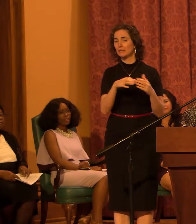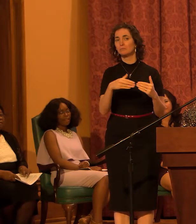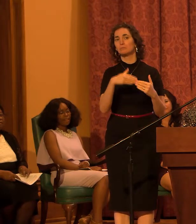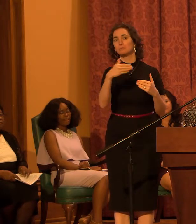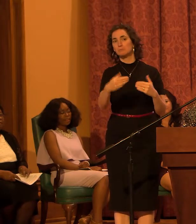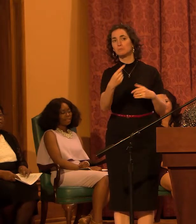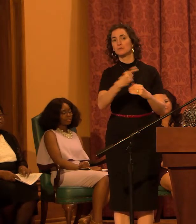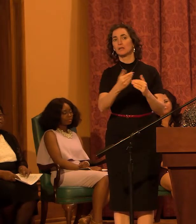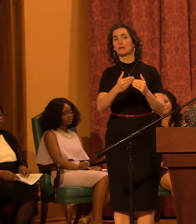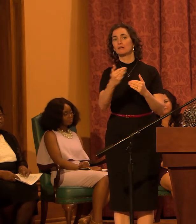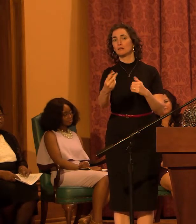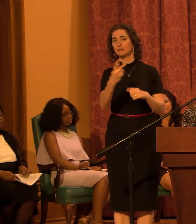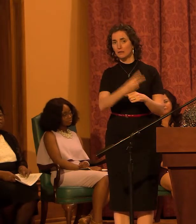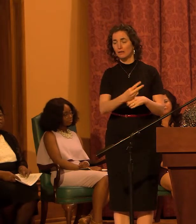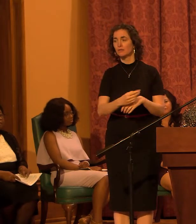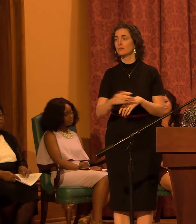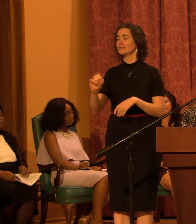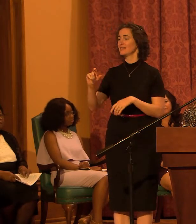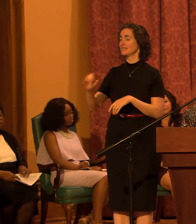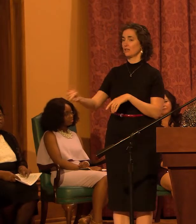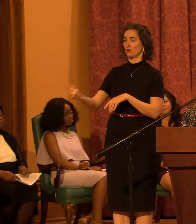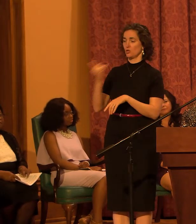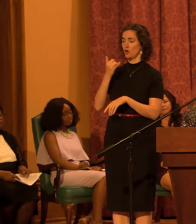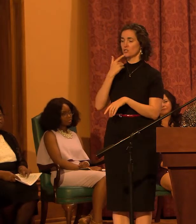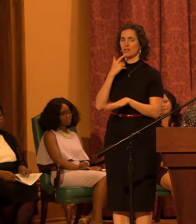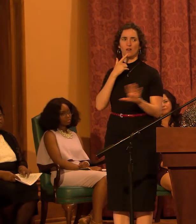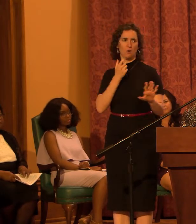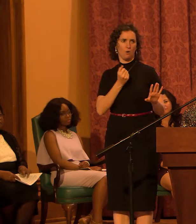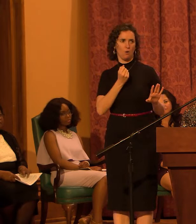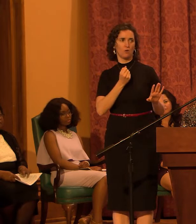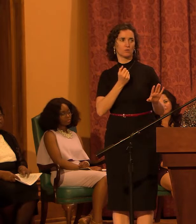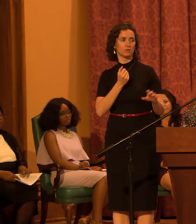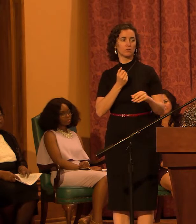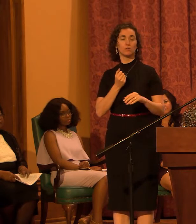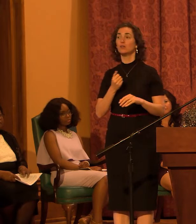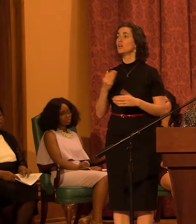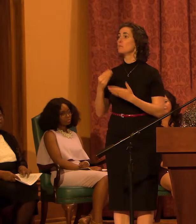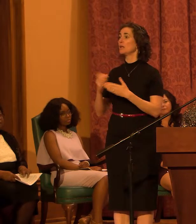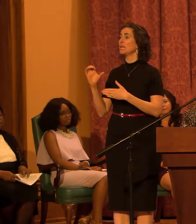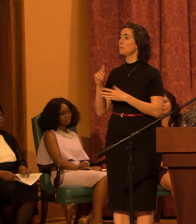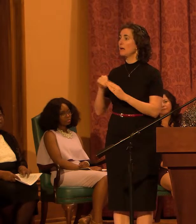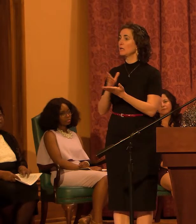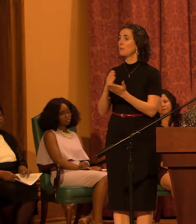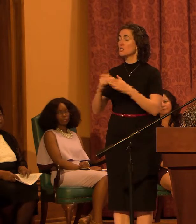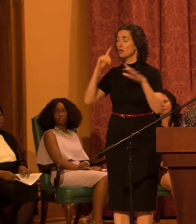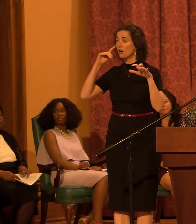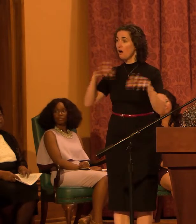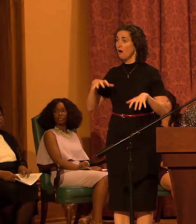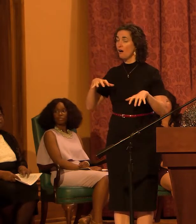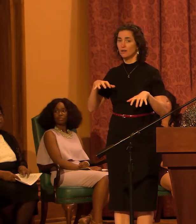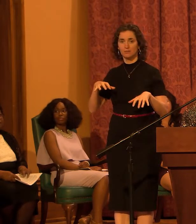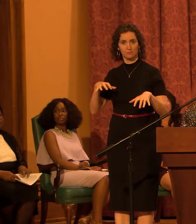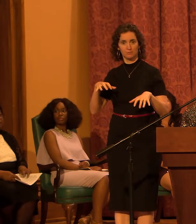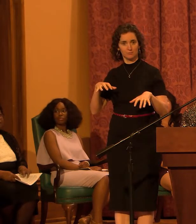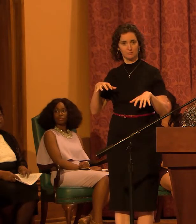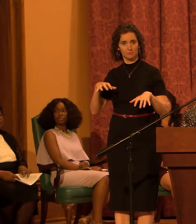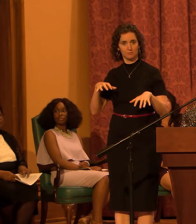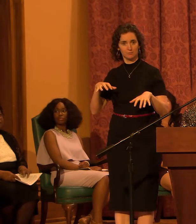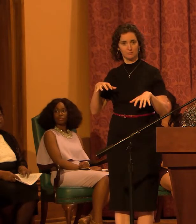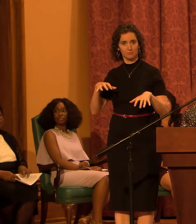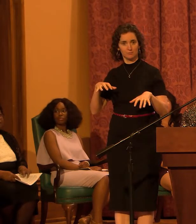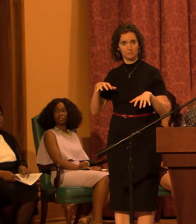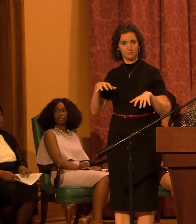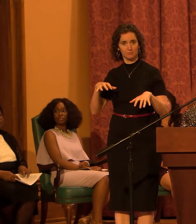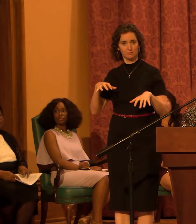days, we got a phone call from Sandy, and she's like, lo and behold, would you know it, they put that money back in the budget. And it was originally a